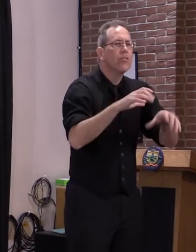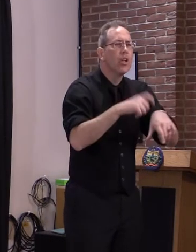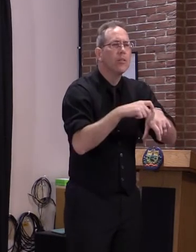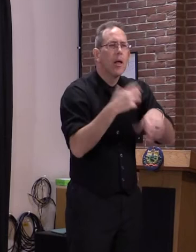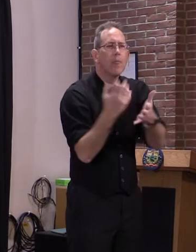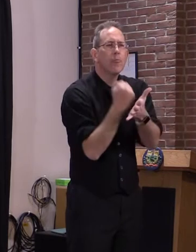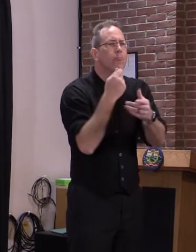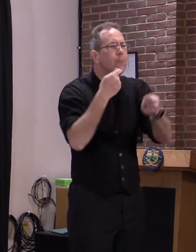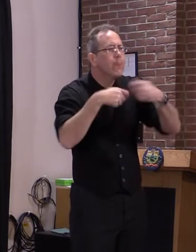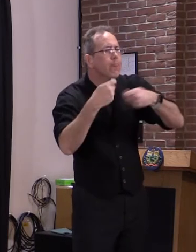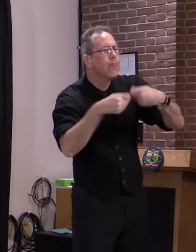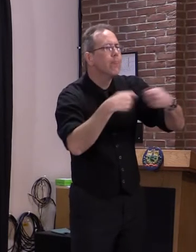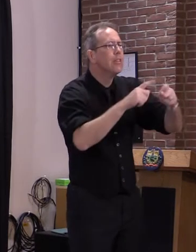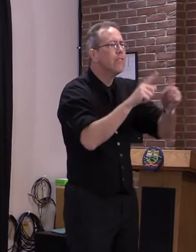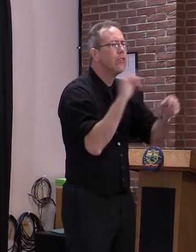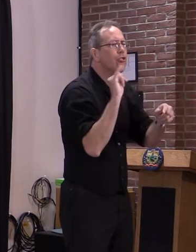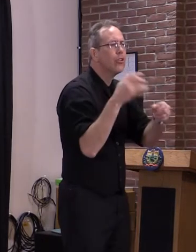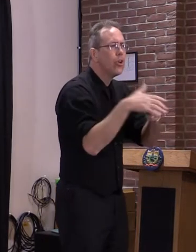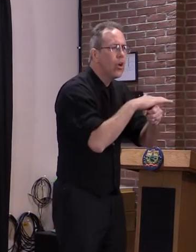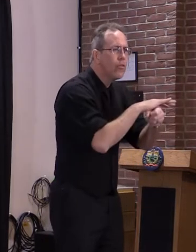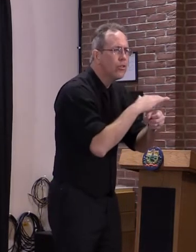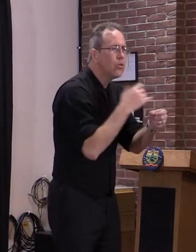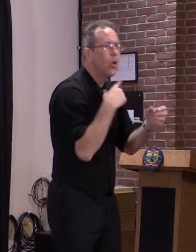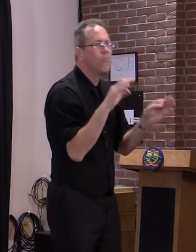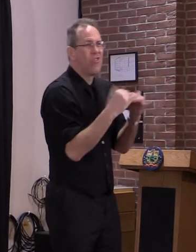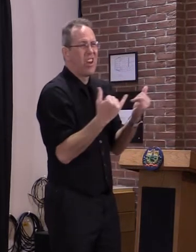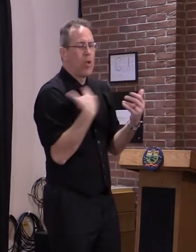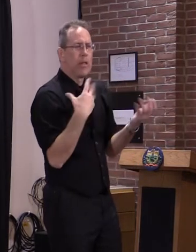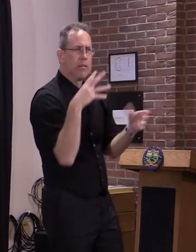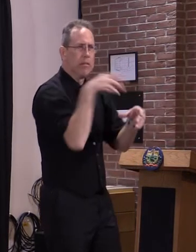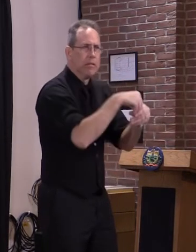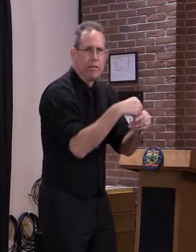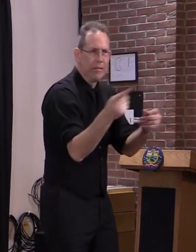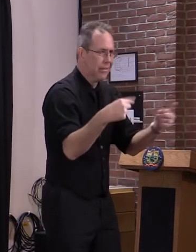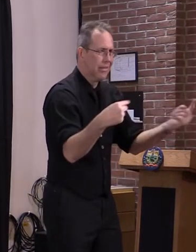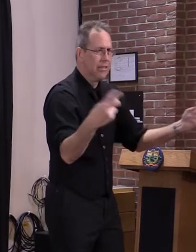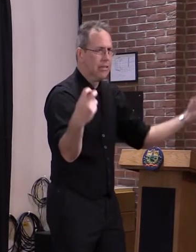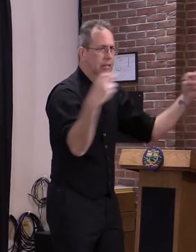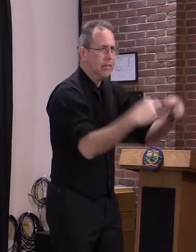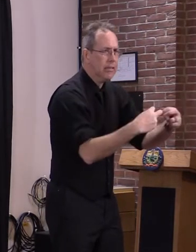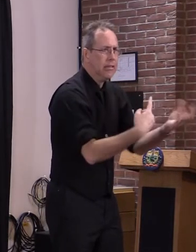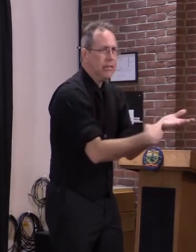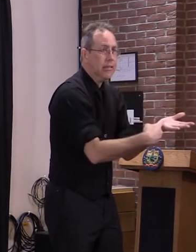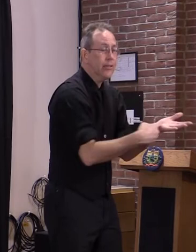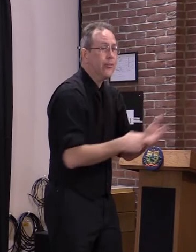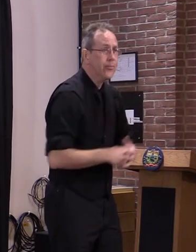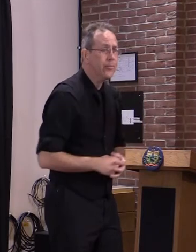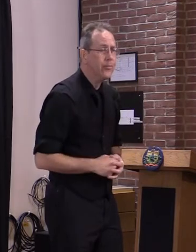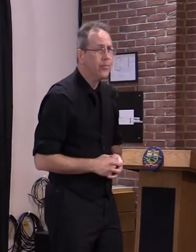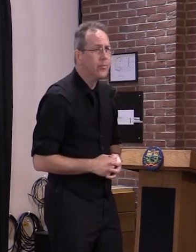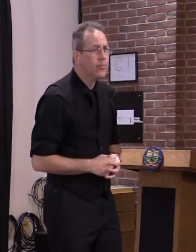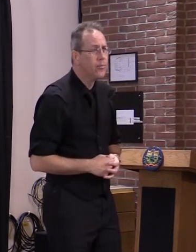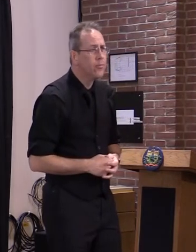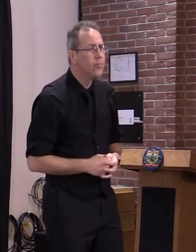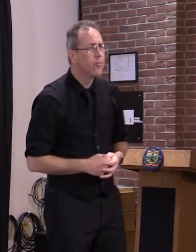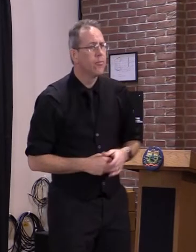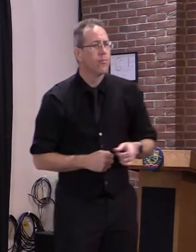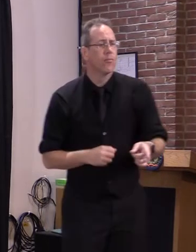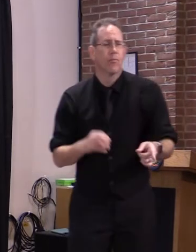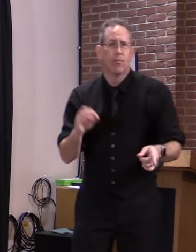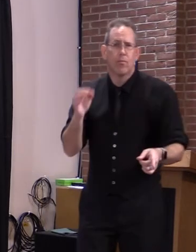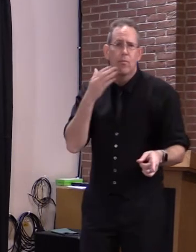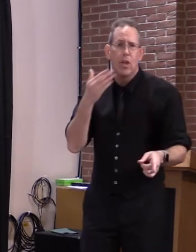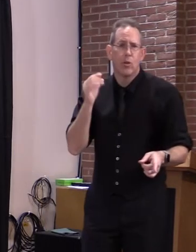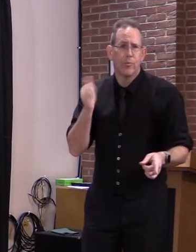do all we can to get to a favorable resolution. Thank you both for that. Does the state have any